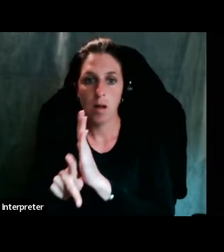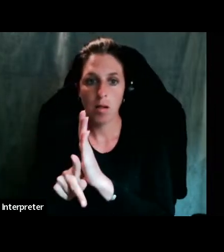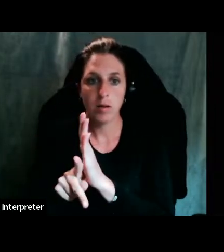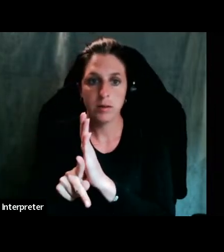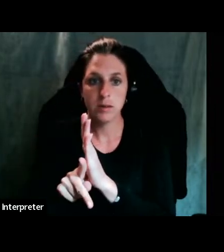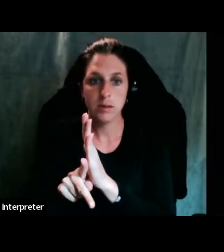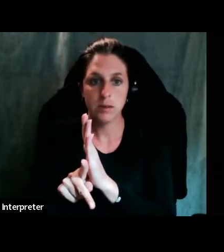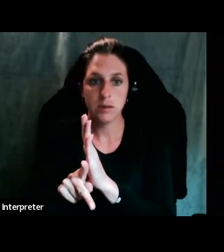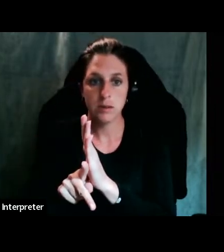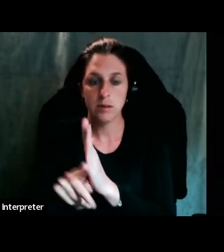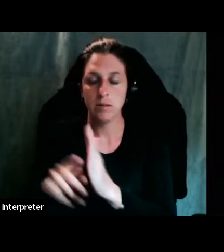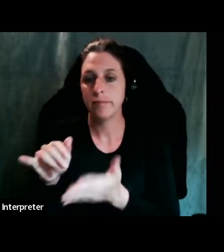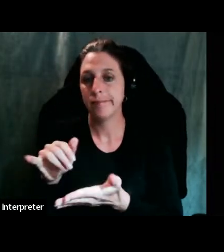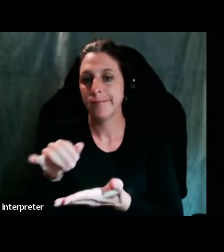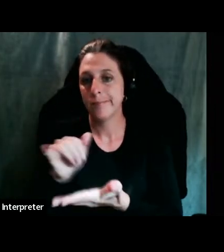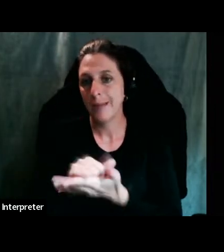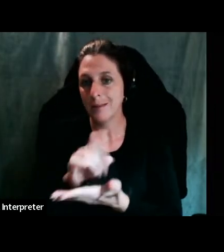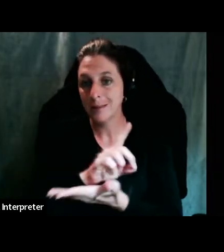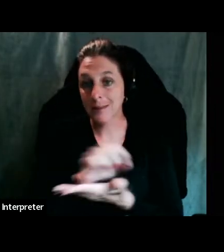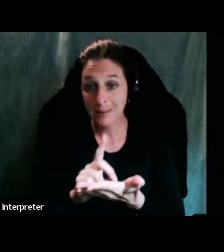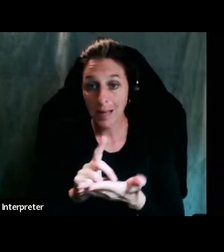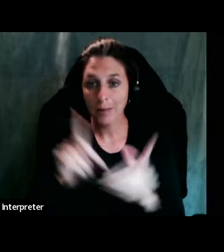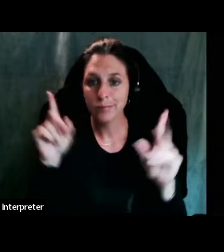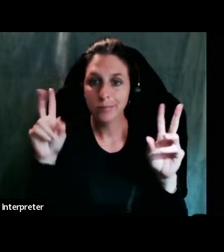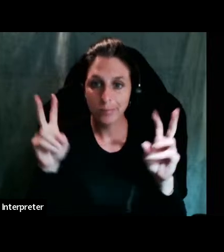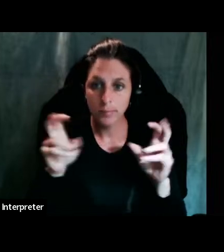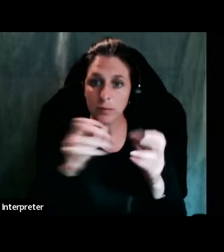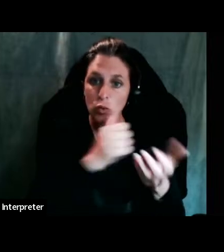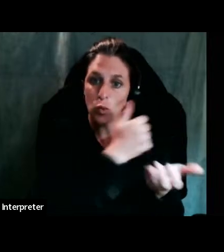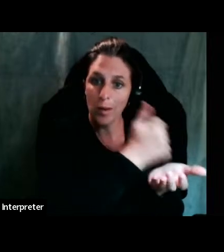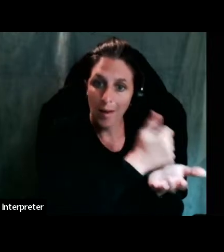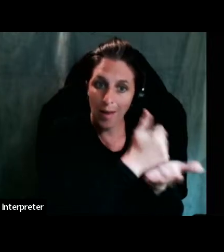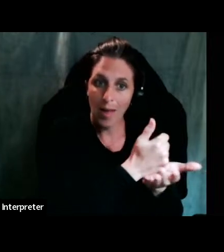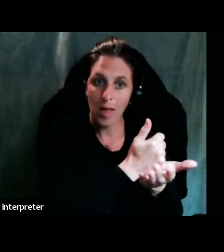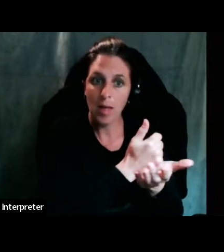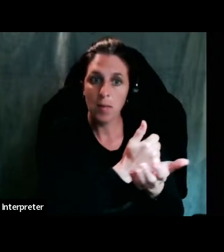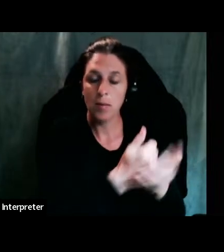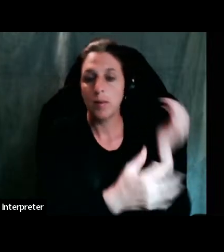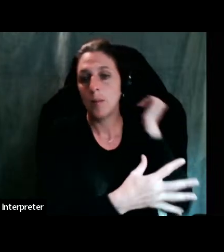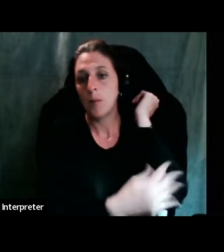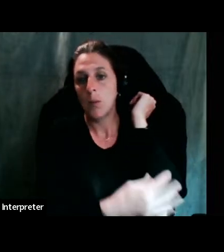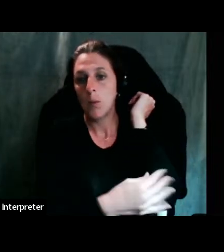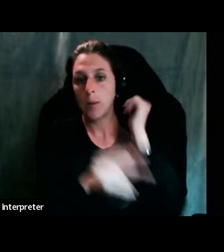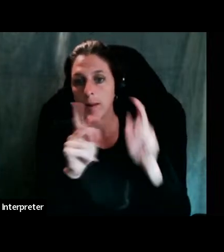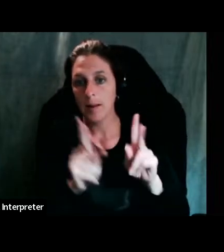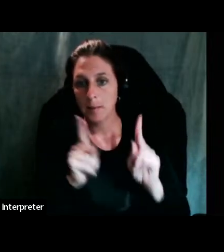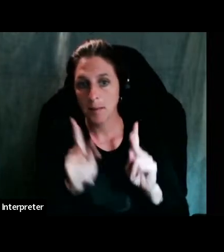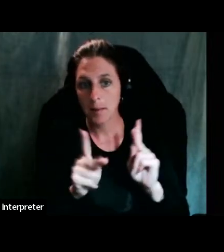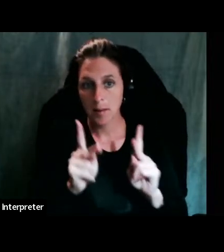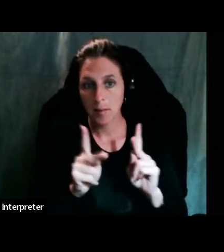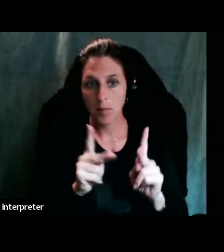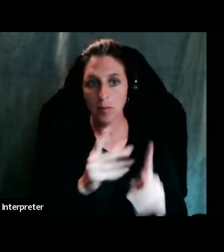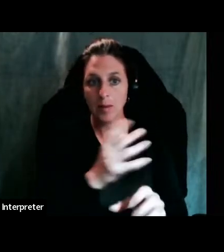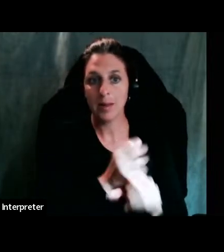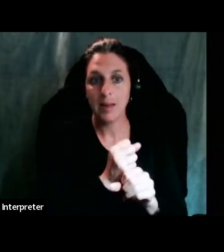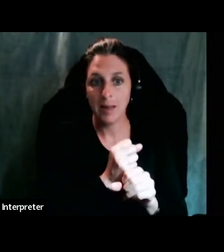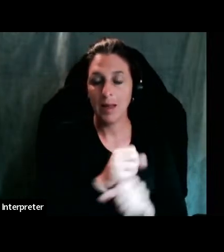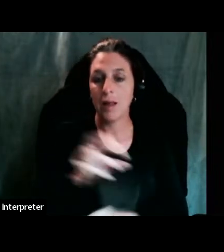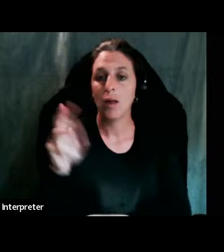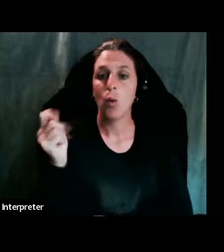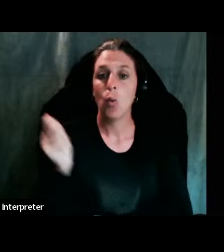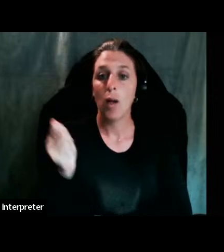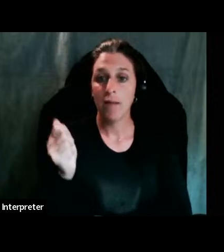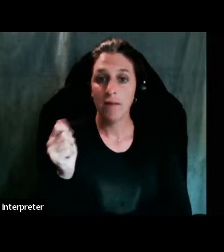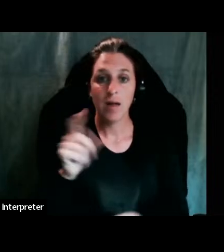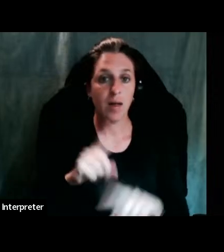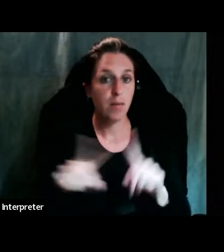that were designed to help poor people get welfare. But